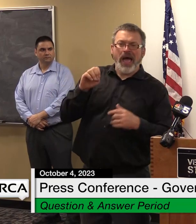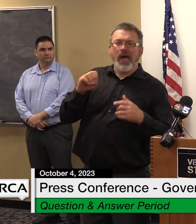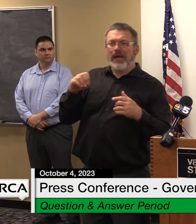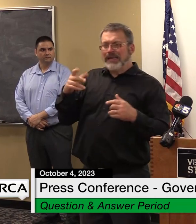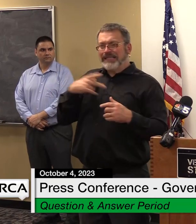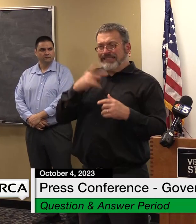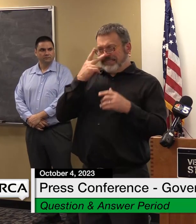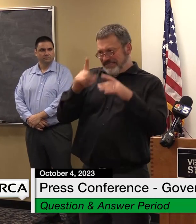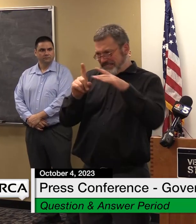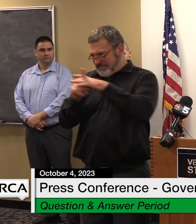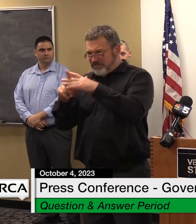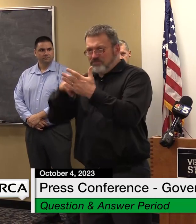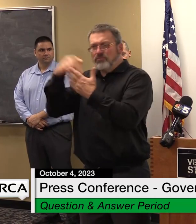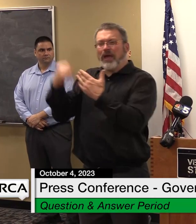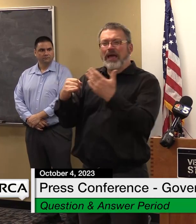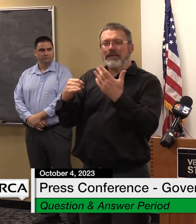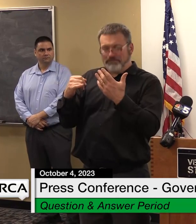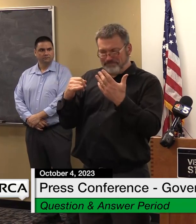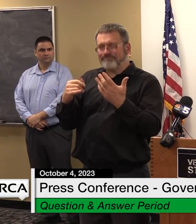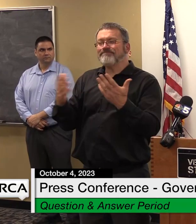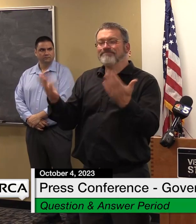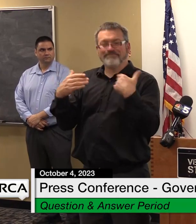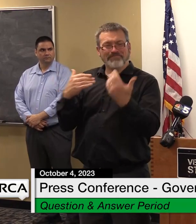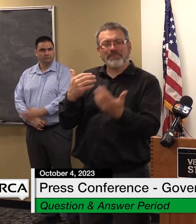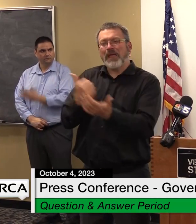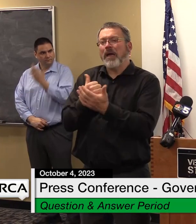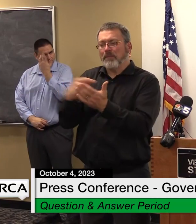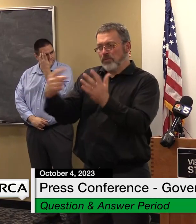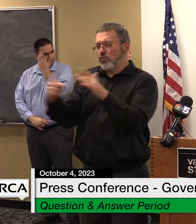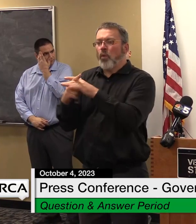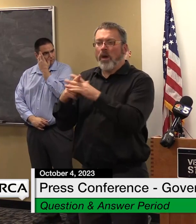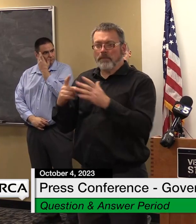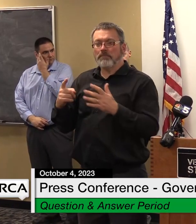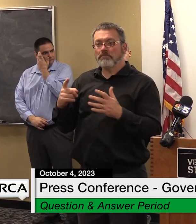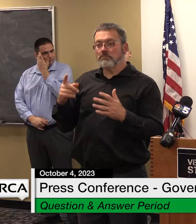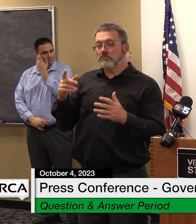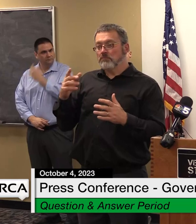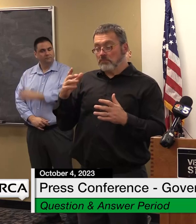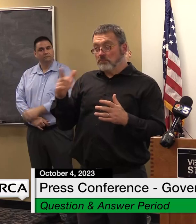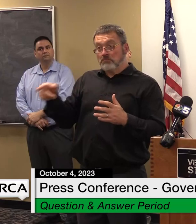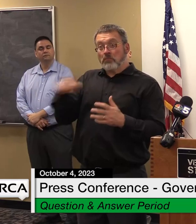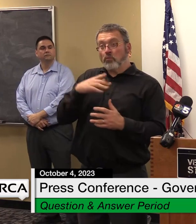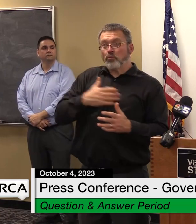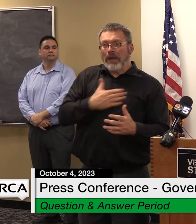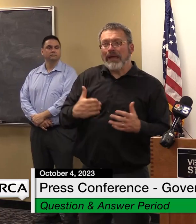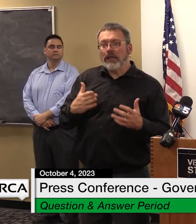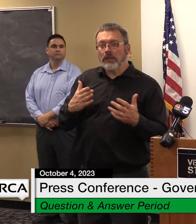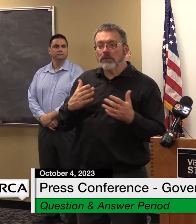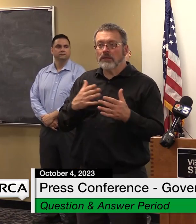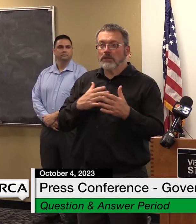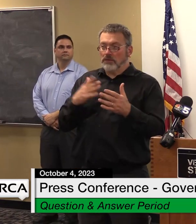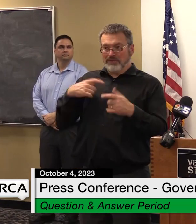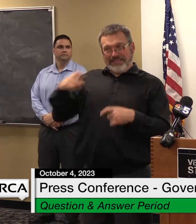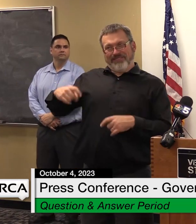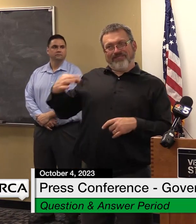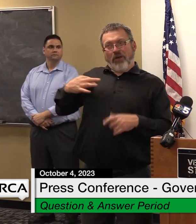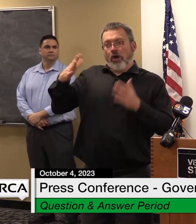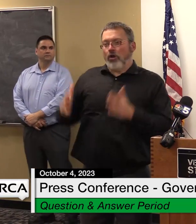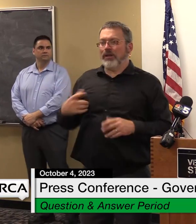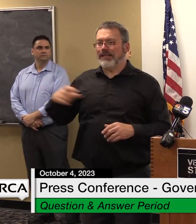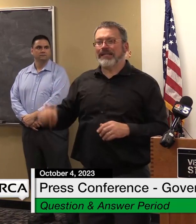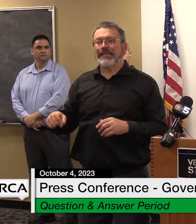some volunteer help, people come together. And I know they're willing. They just need to know about them. So we need to bring that all